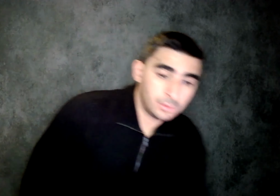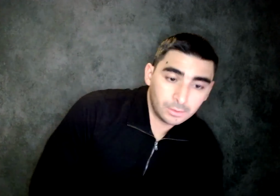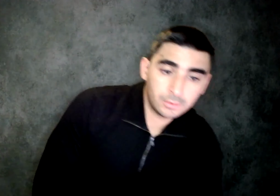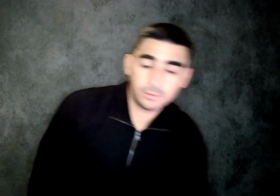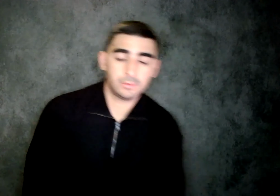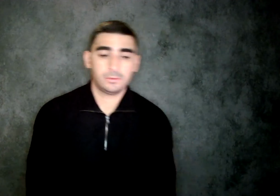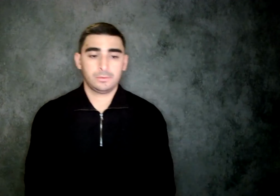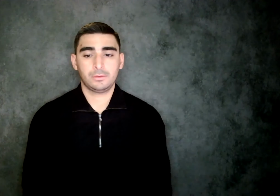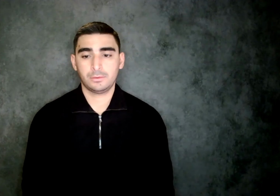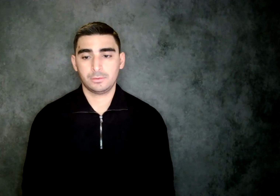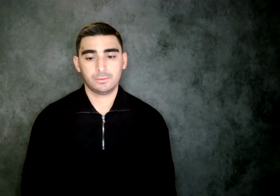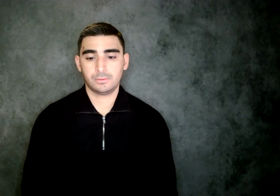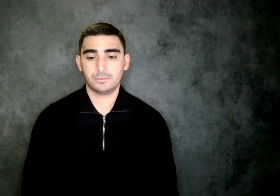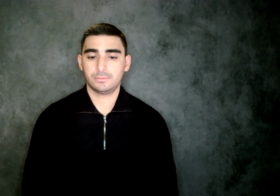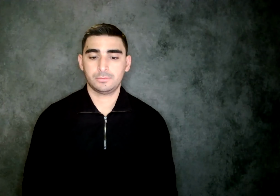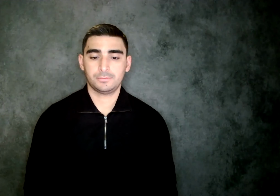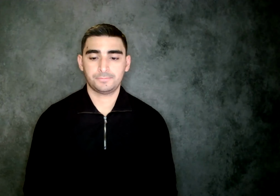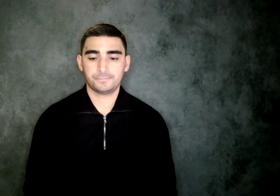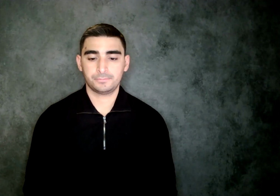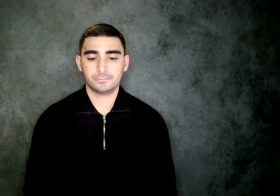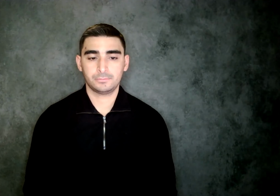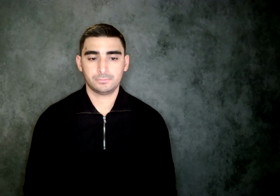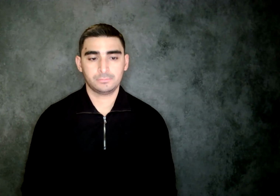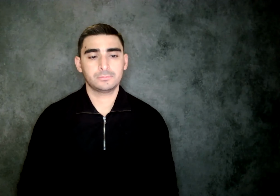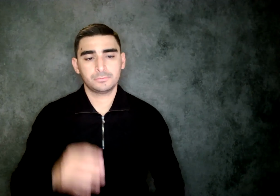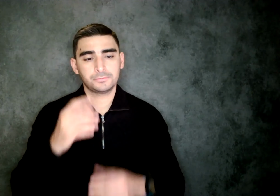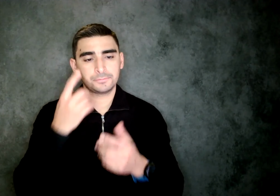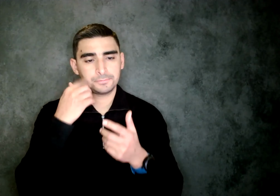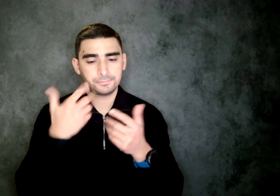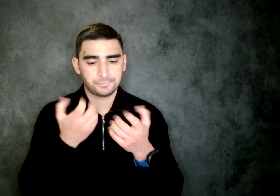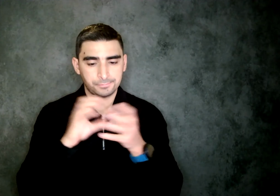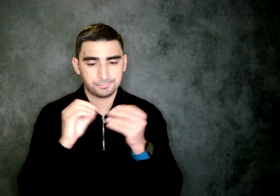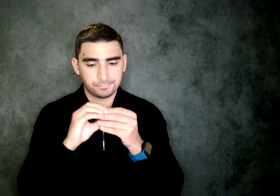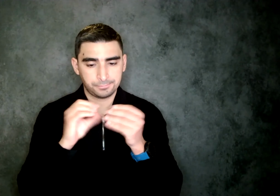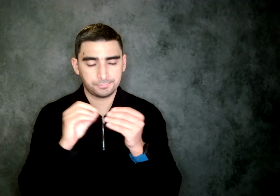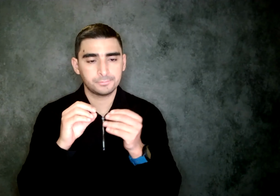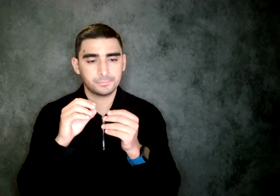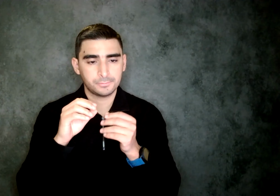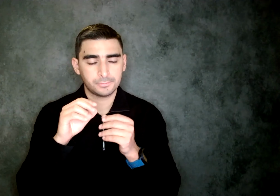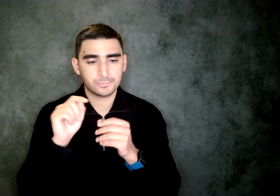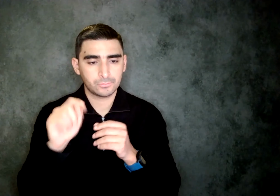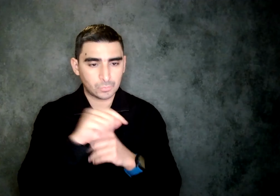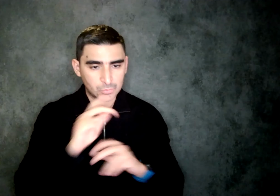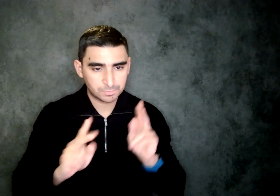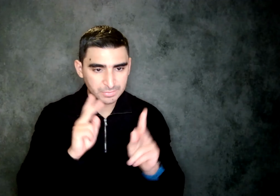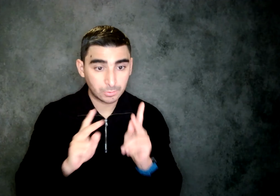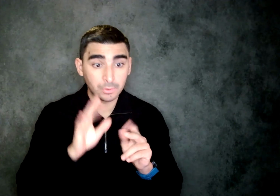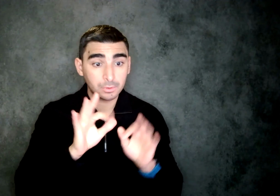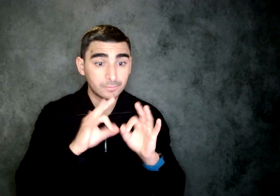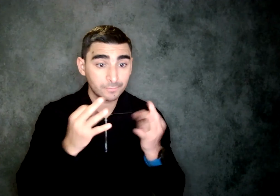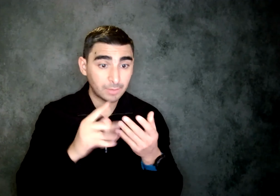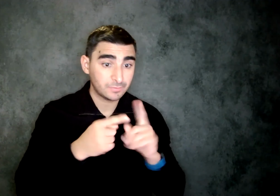mention that specifically folks that were dealing with COVID loss. So I